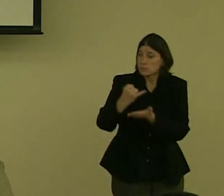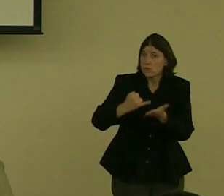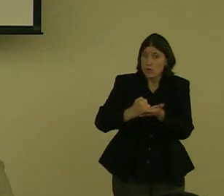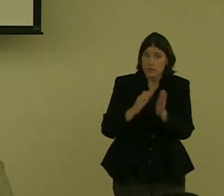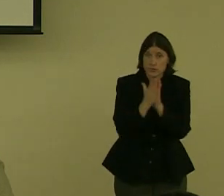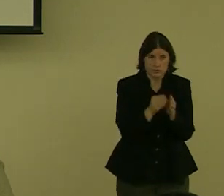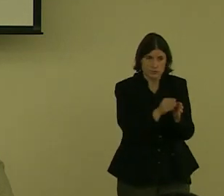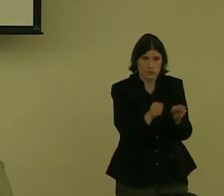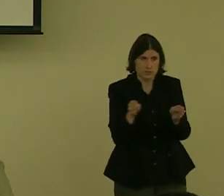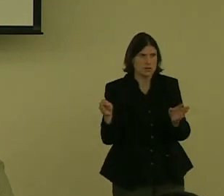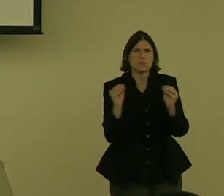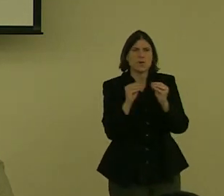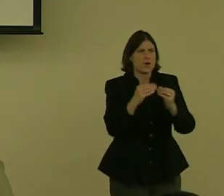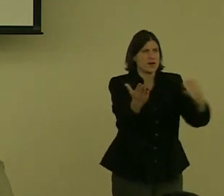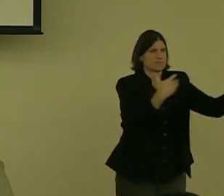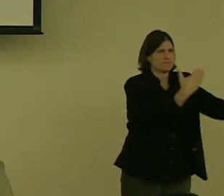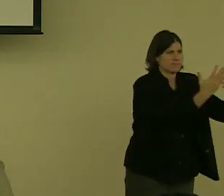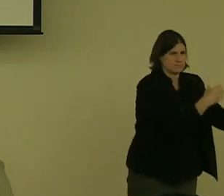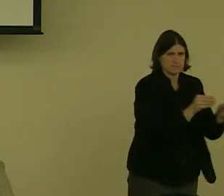of comics